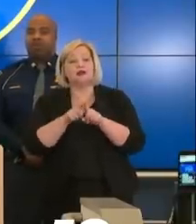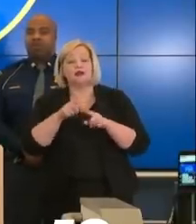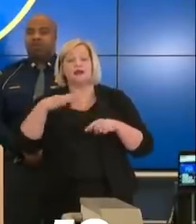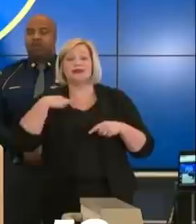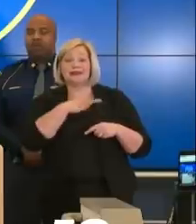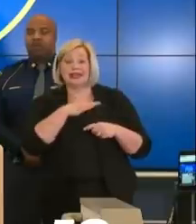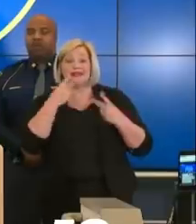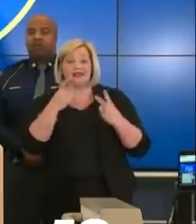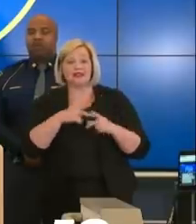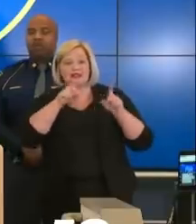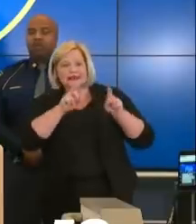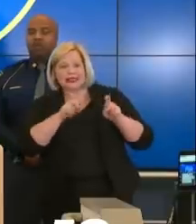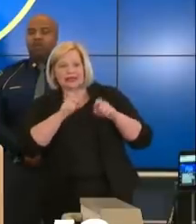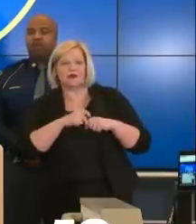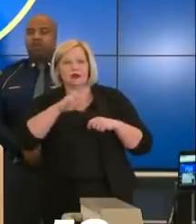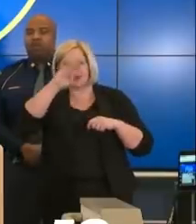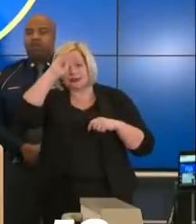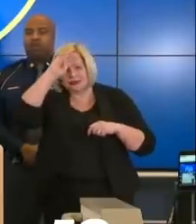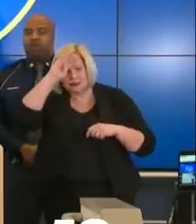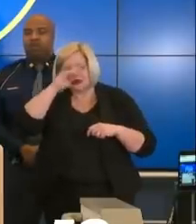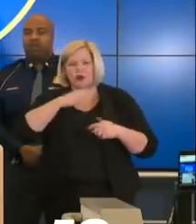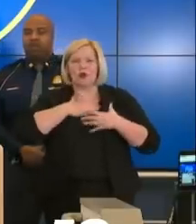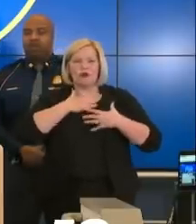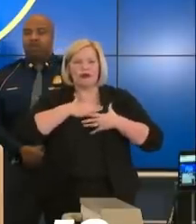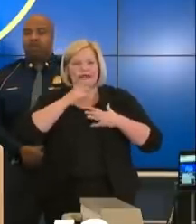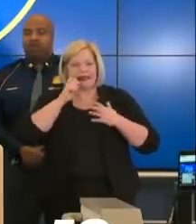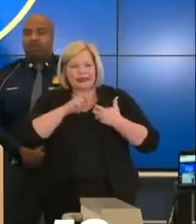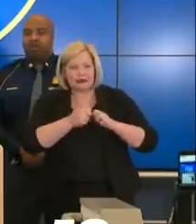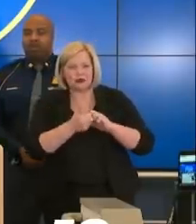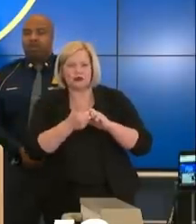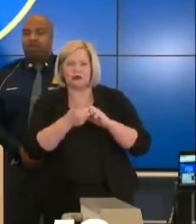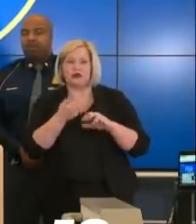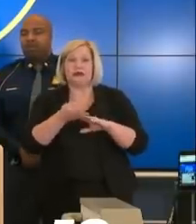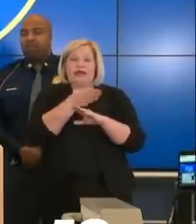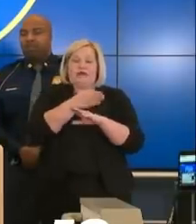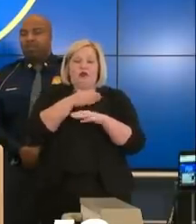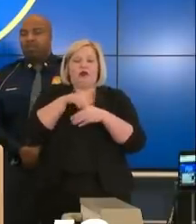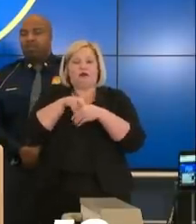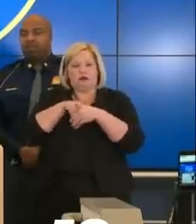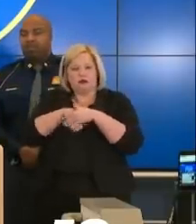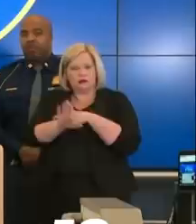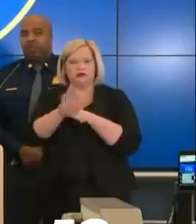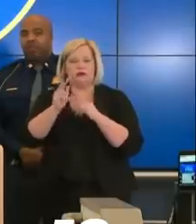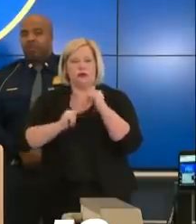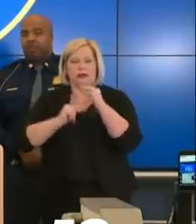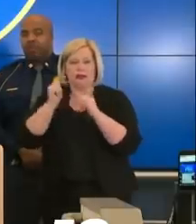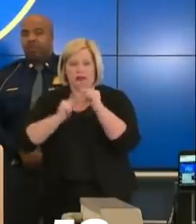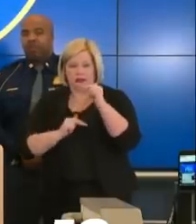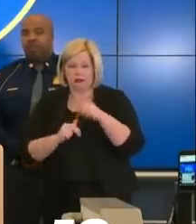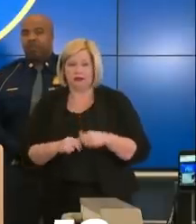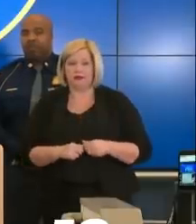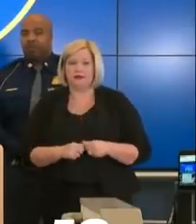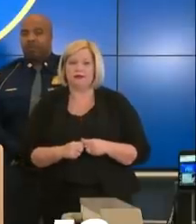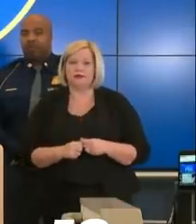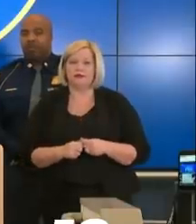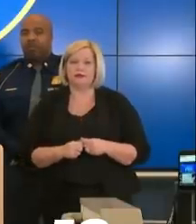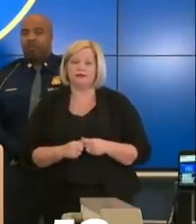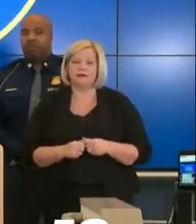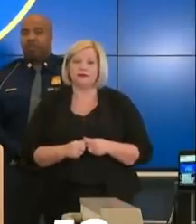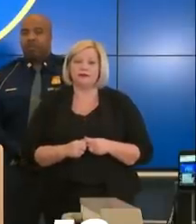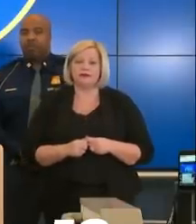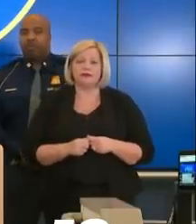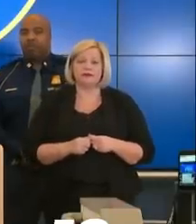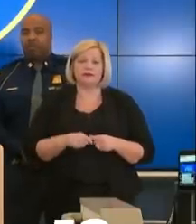and visitors for temperatures and respiratory symptoms prior to entry into the facility.